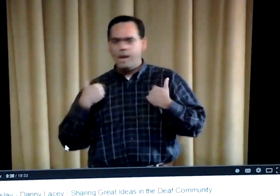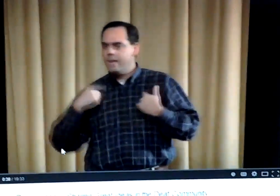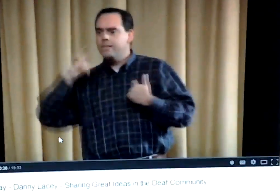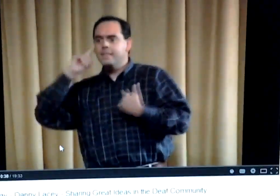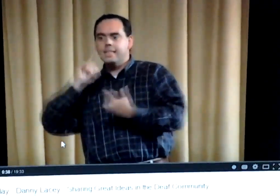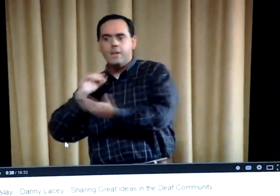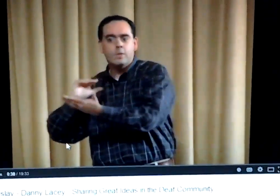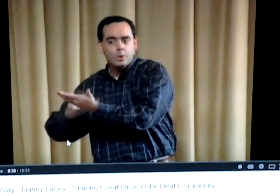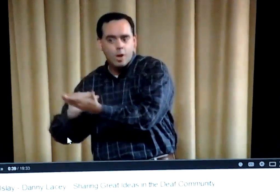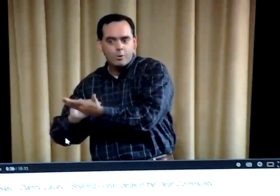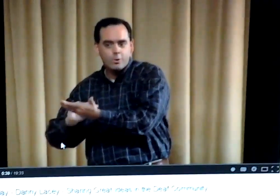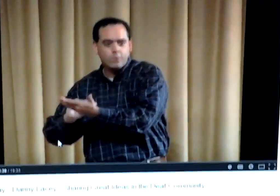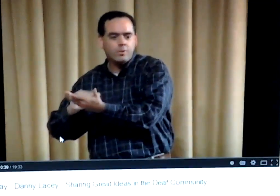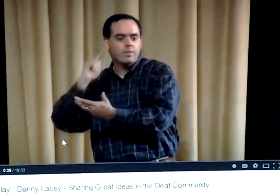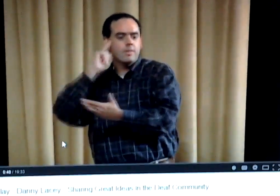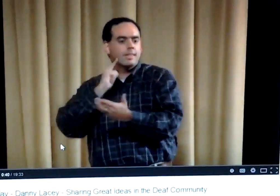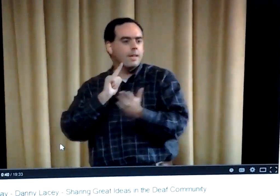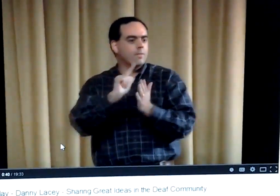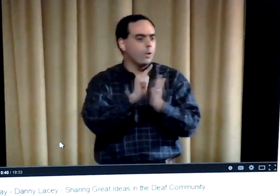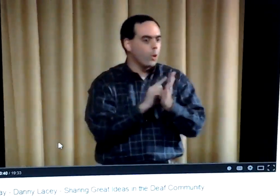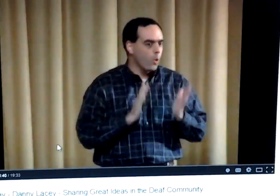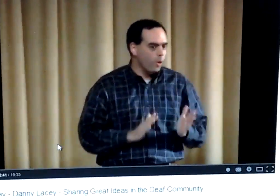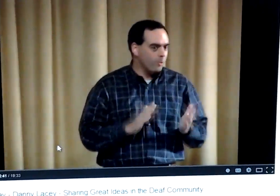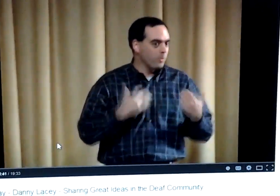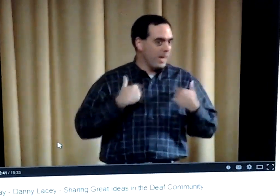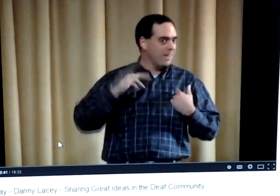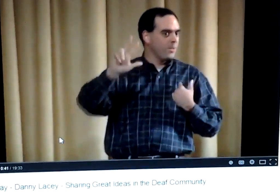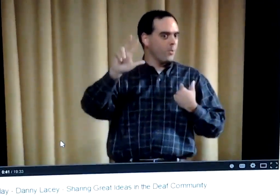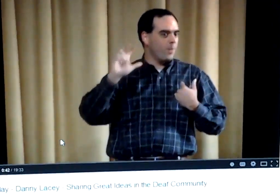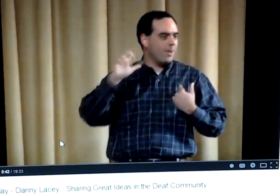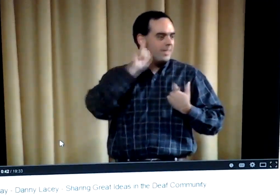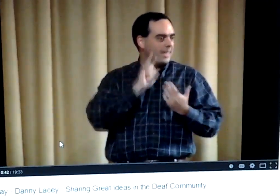So, the deaf community was excited about what was going on.